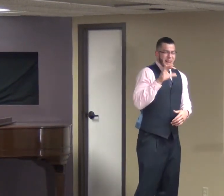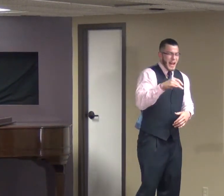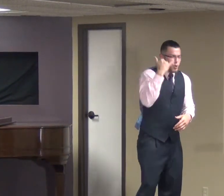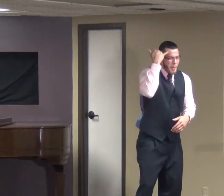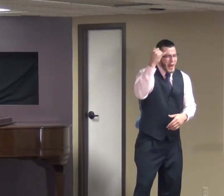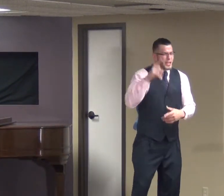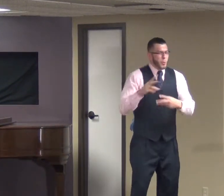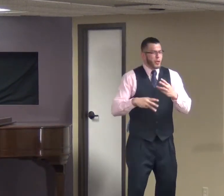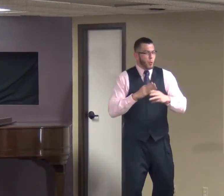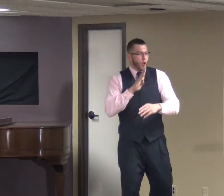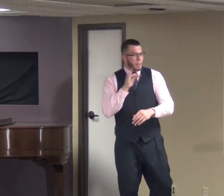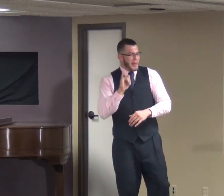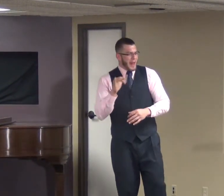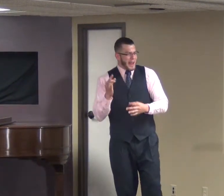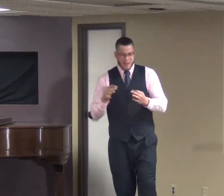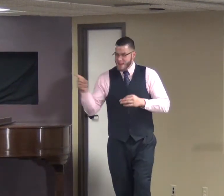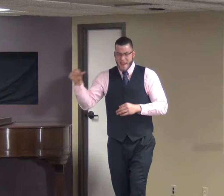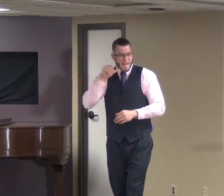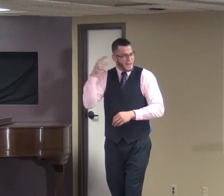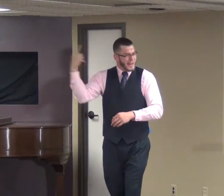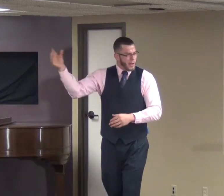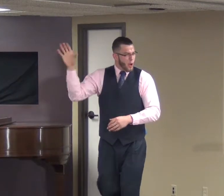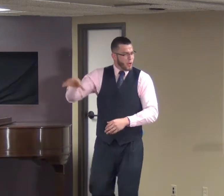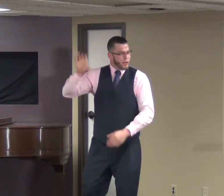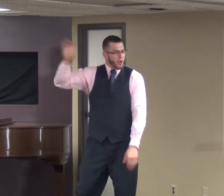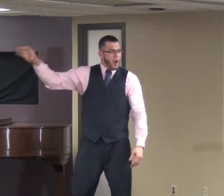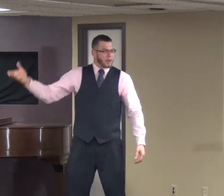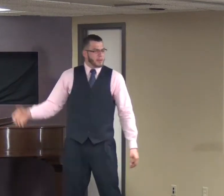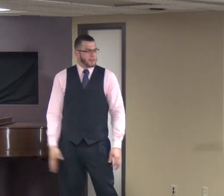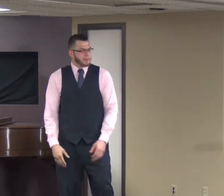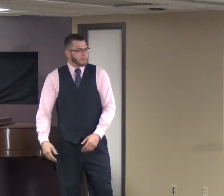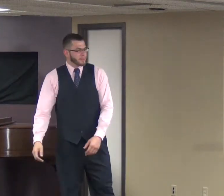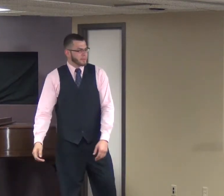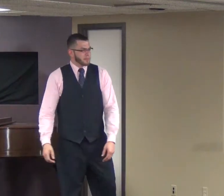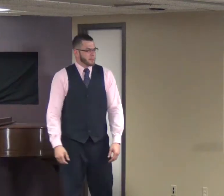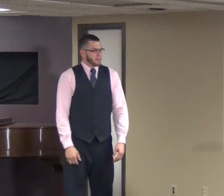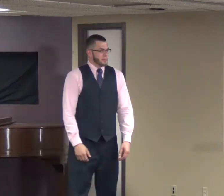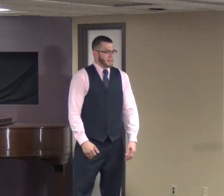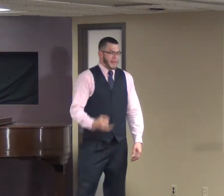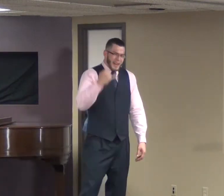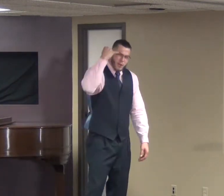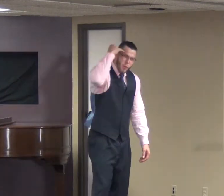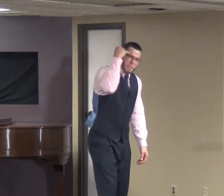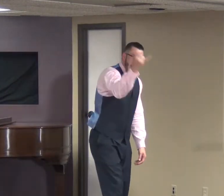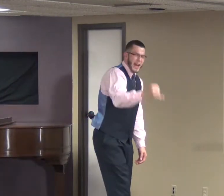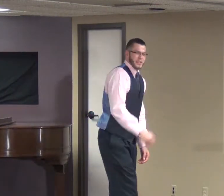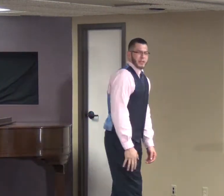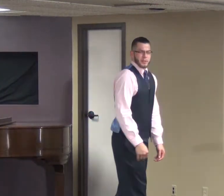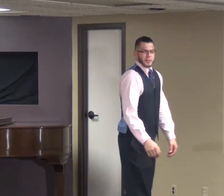Can you imagine what the world would be like if he didn't go to the cross? Can you imagine?